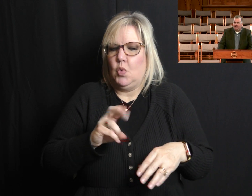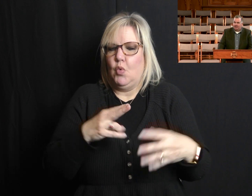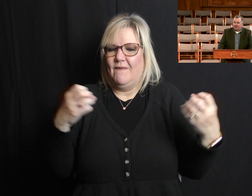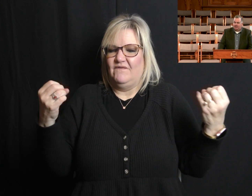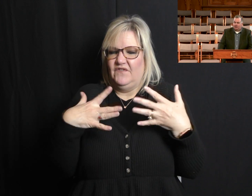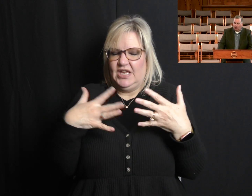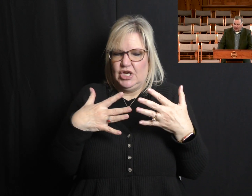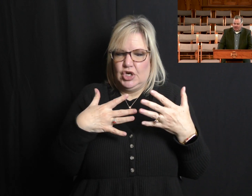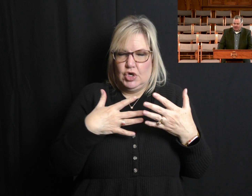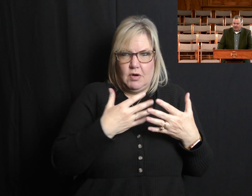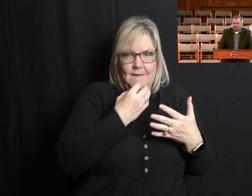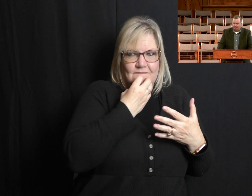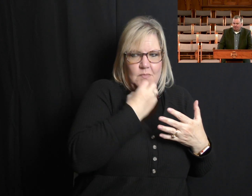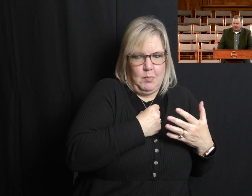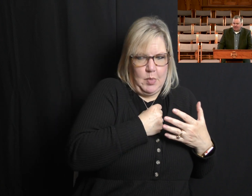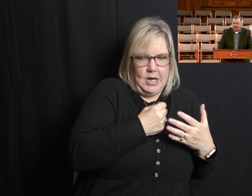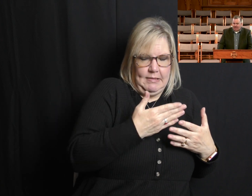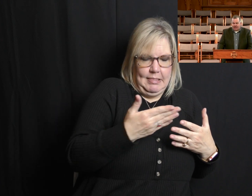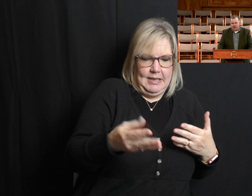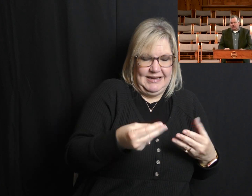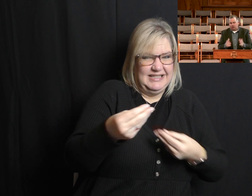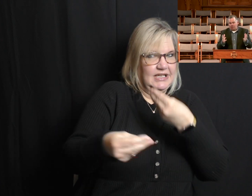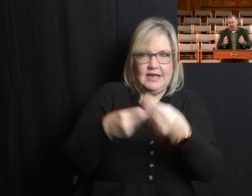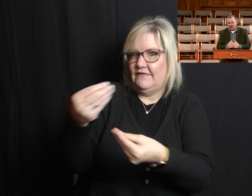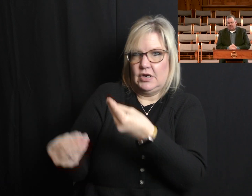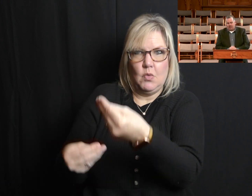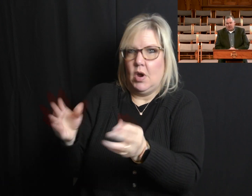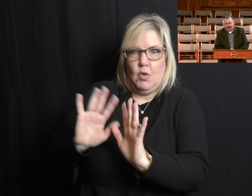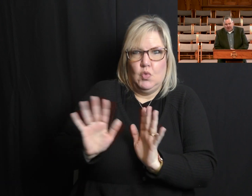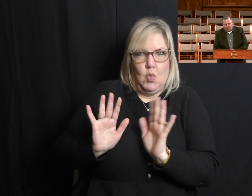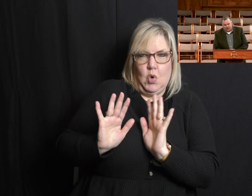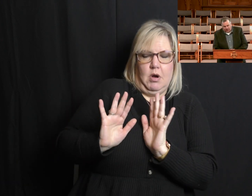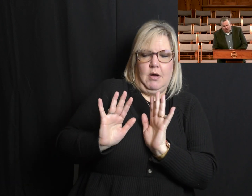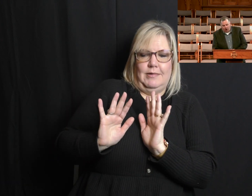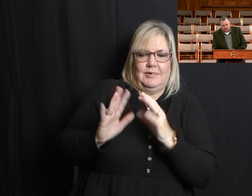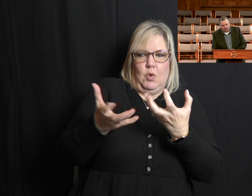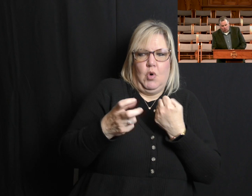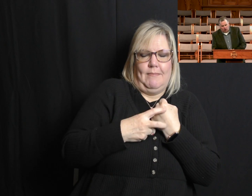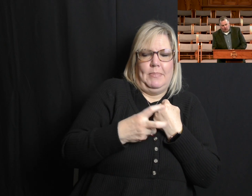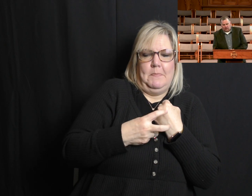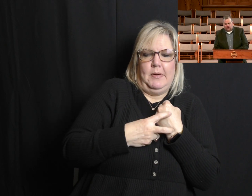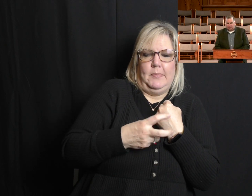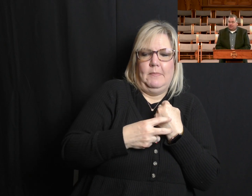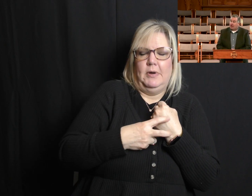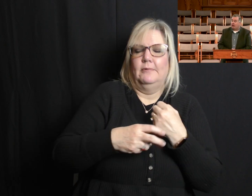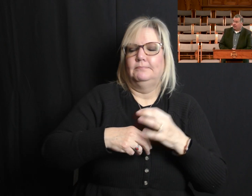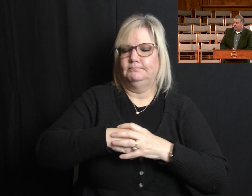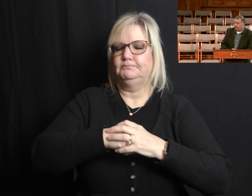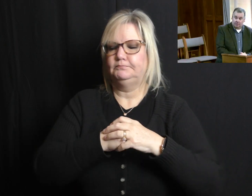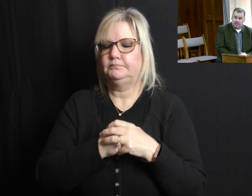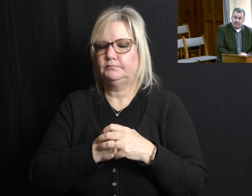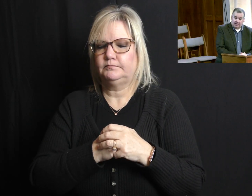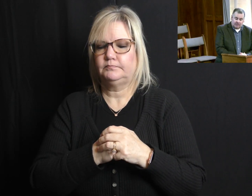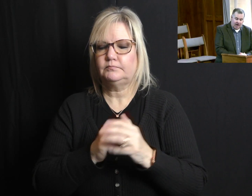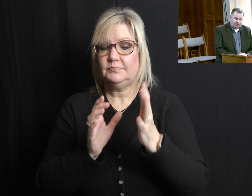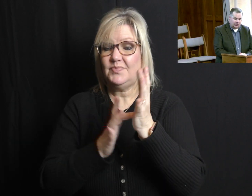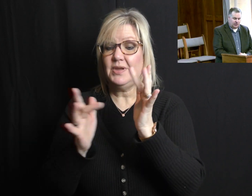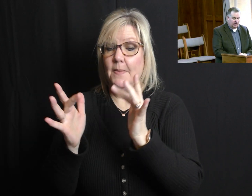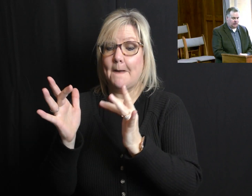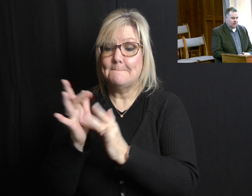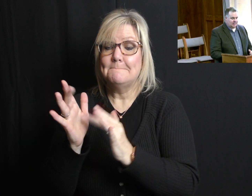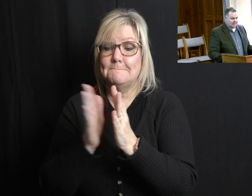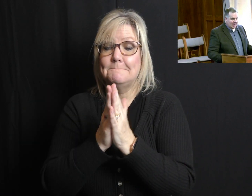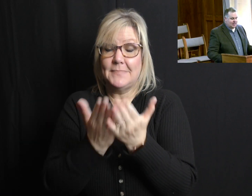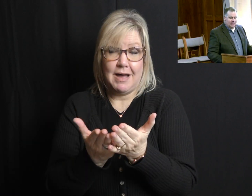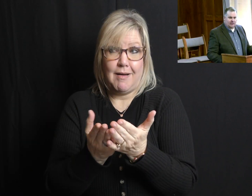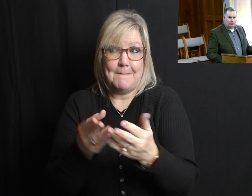greed. Greed. In English, we might add a thesaurus of words such as materialism,